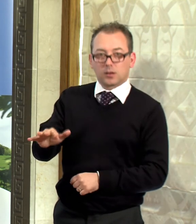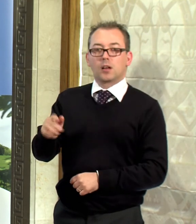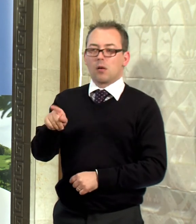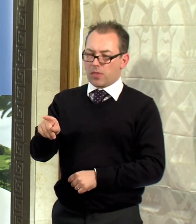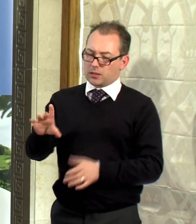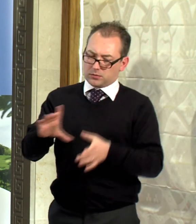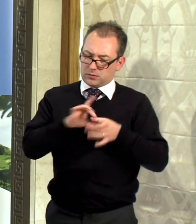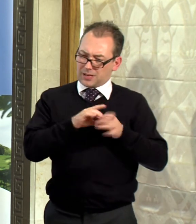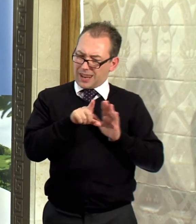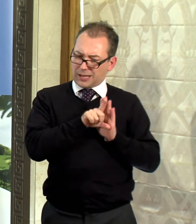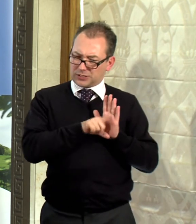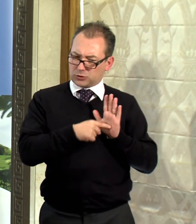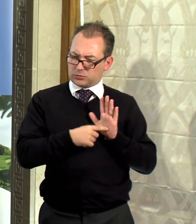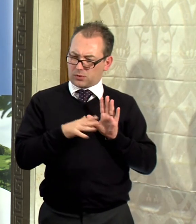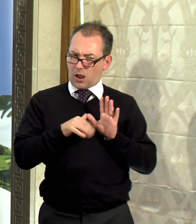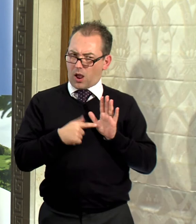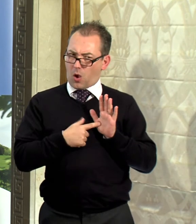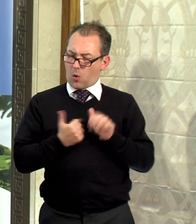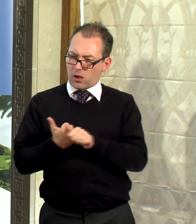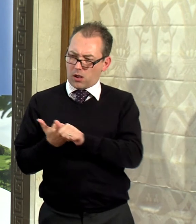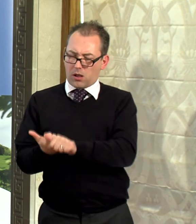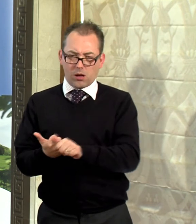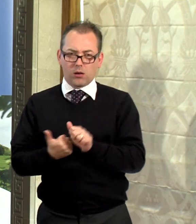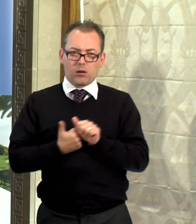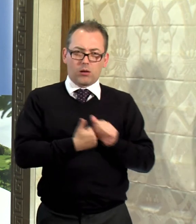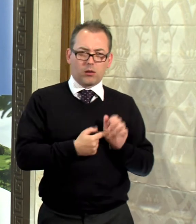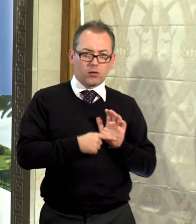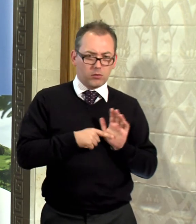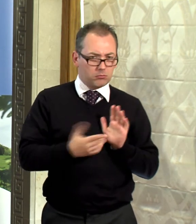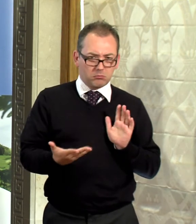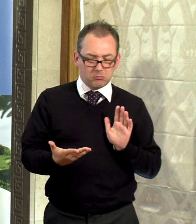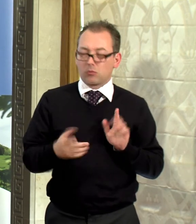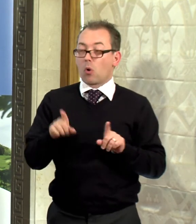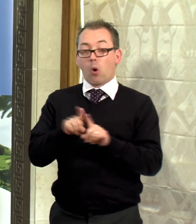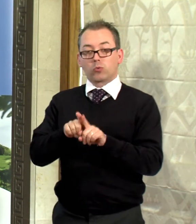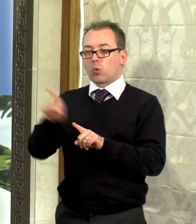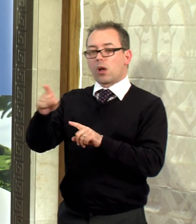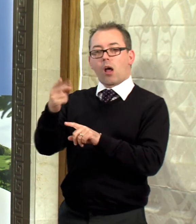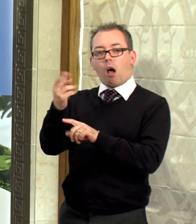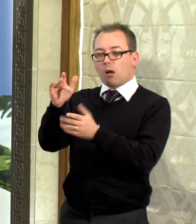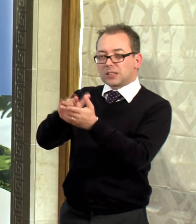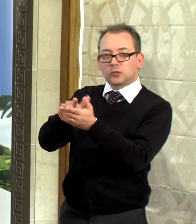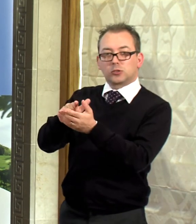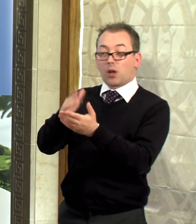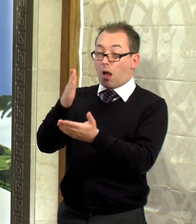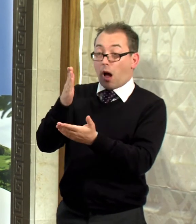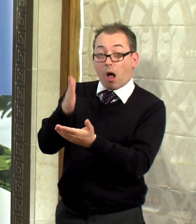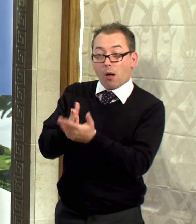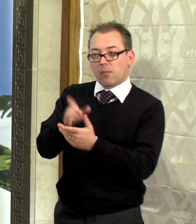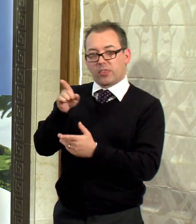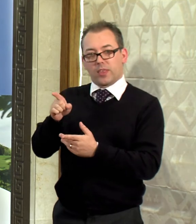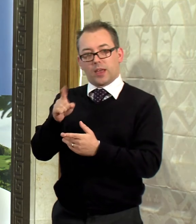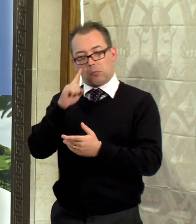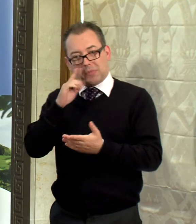legislation? And how can we ensure that arts venues are proactively reaching out to include